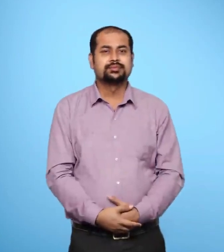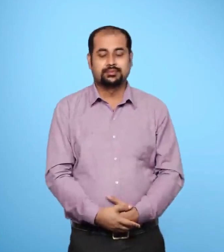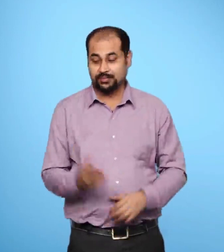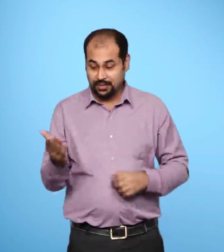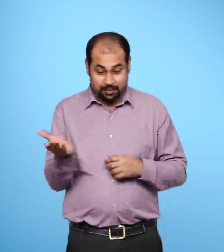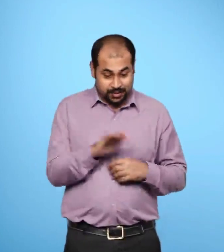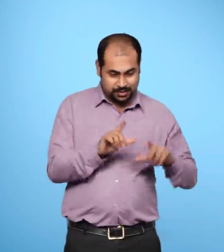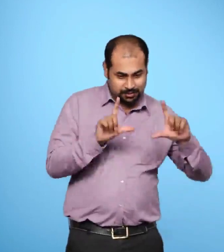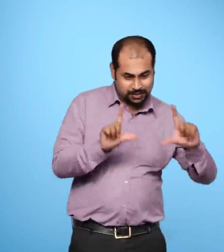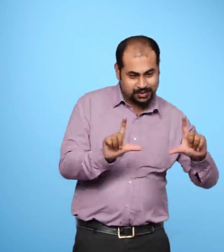Uncle replied,